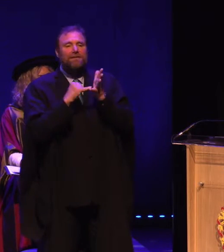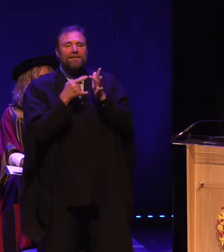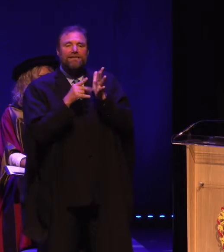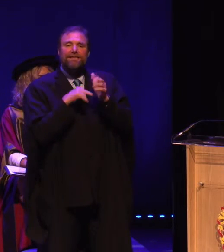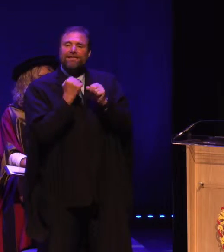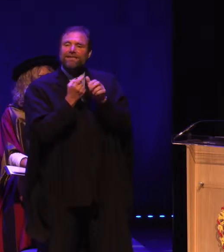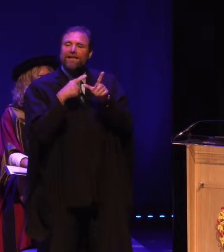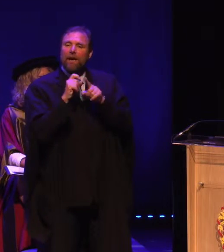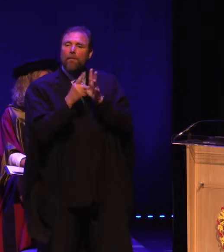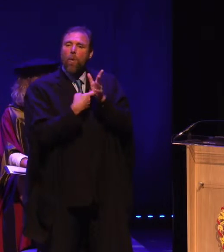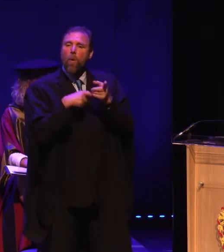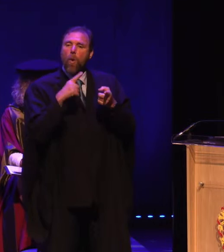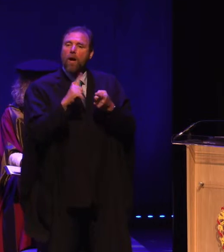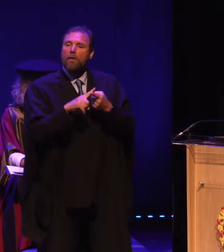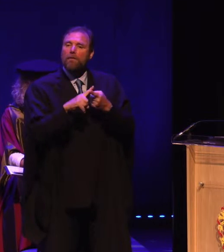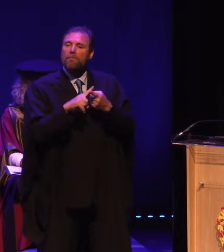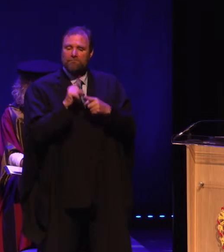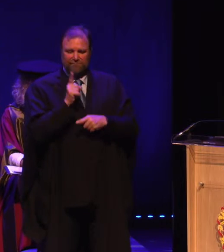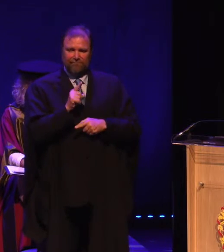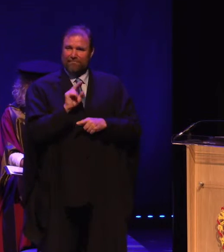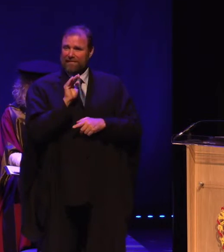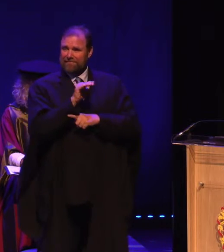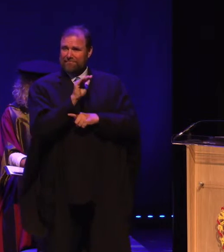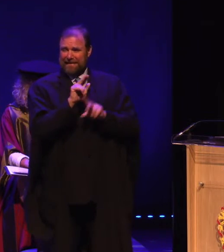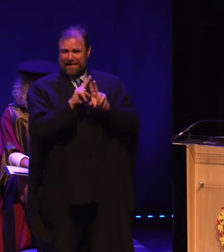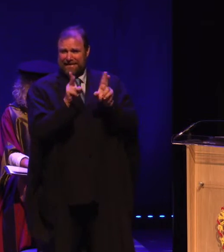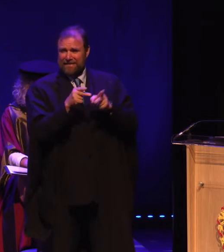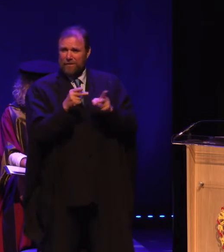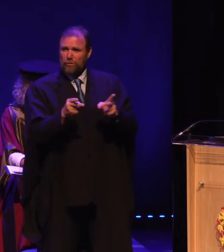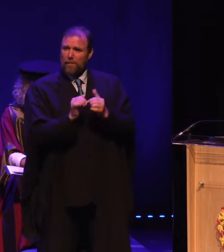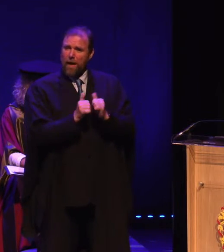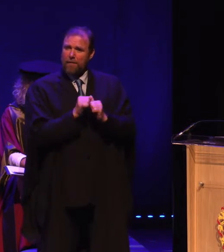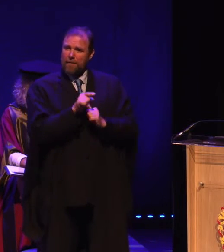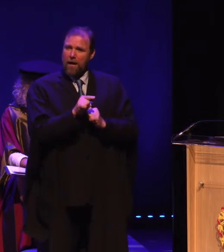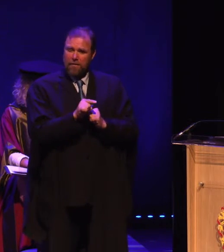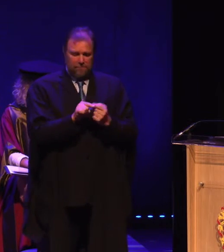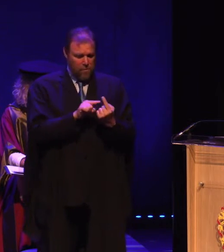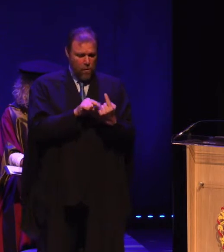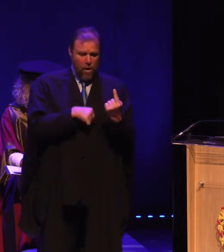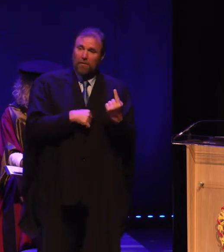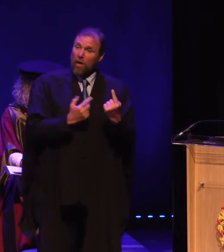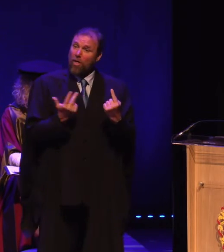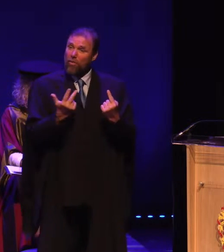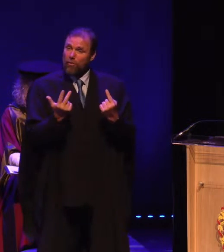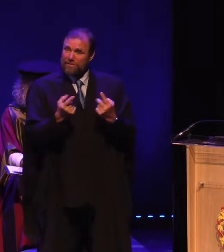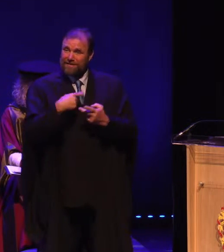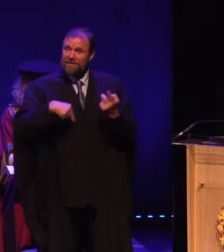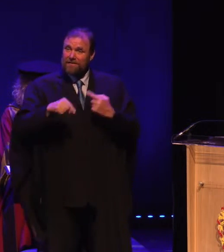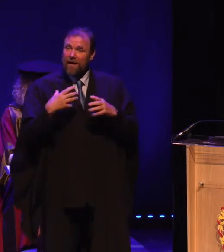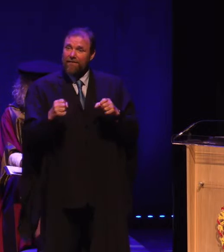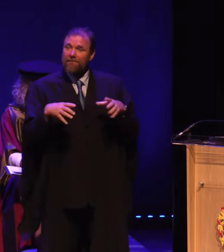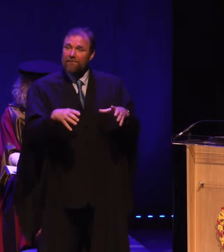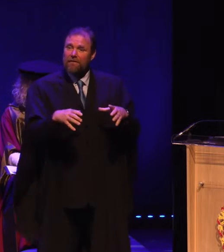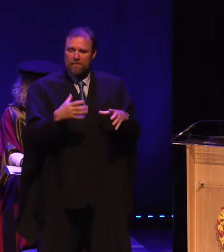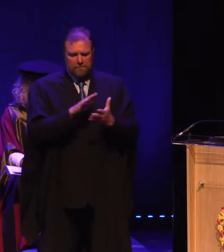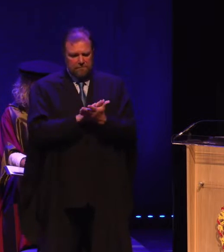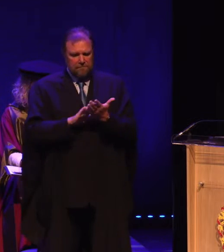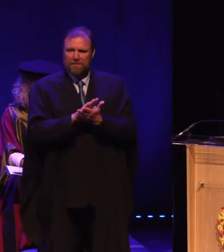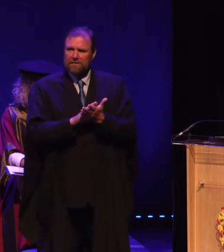13 international partners from around the world, which together offer Cardiff Met degrees to a